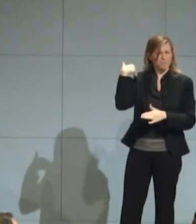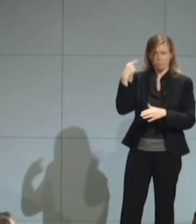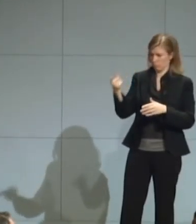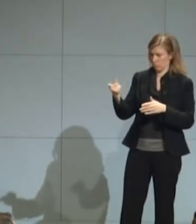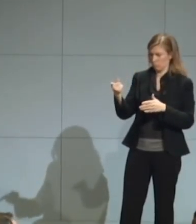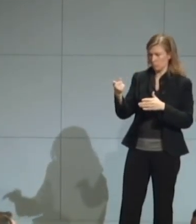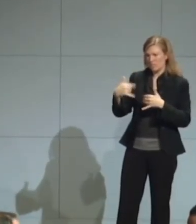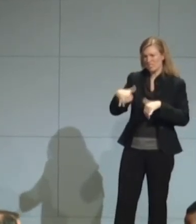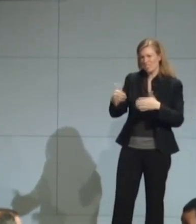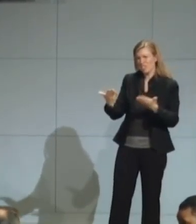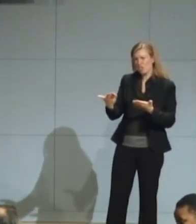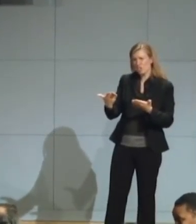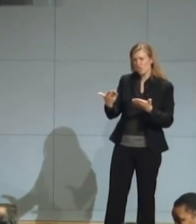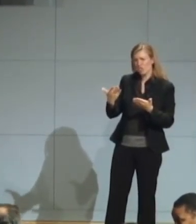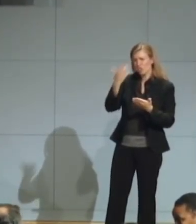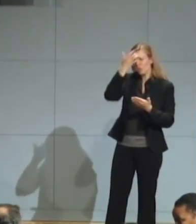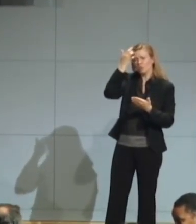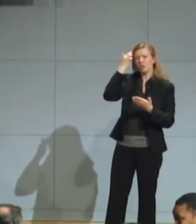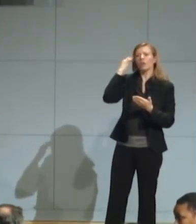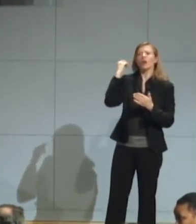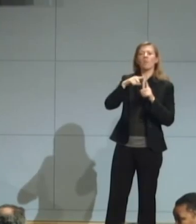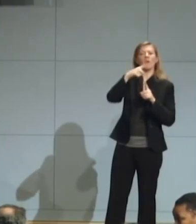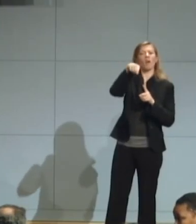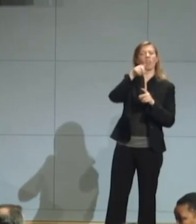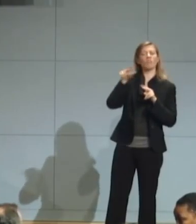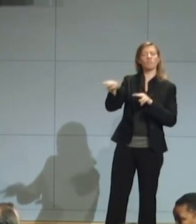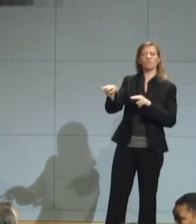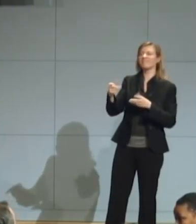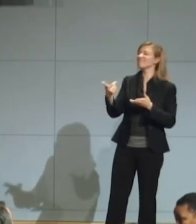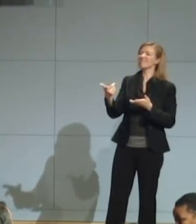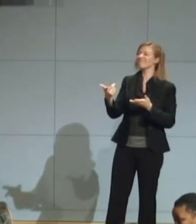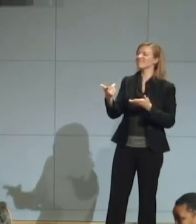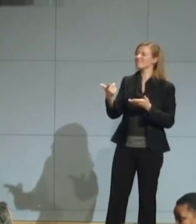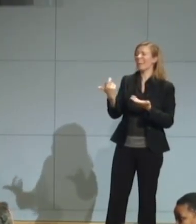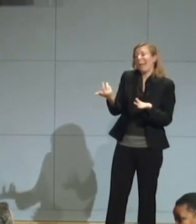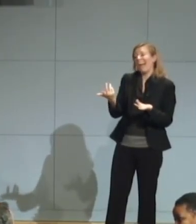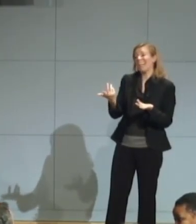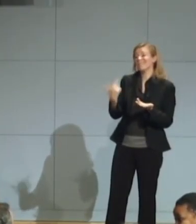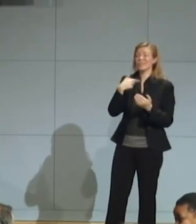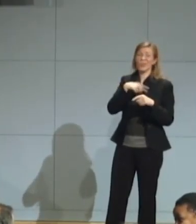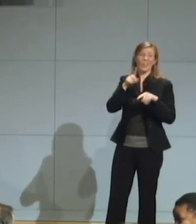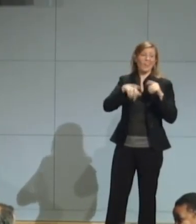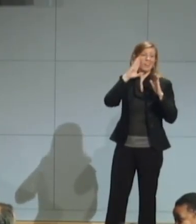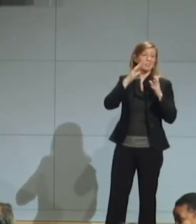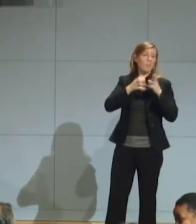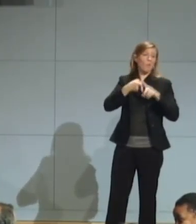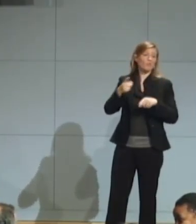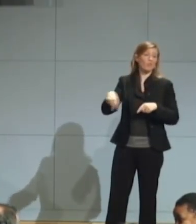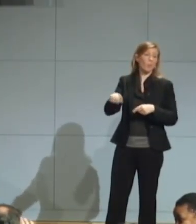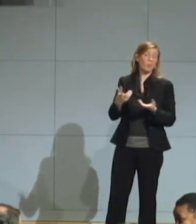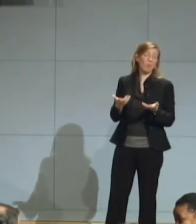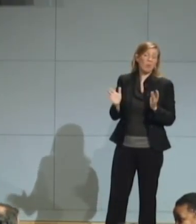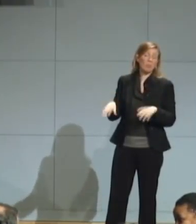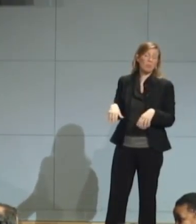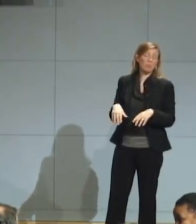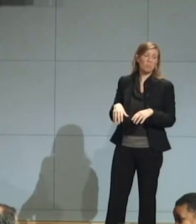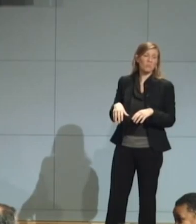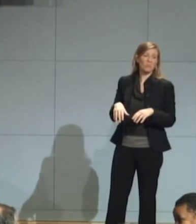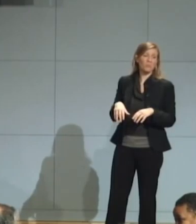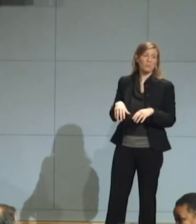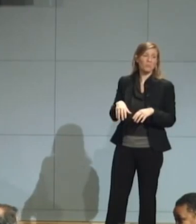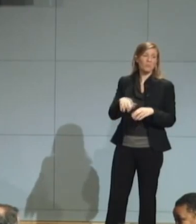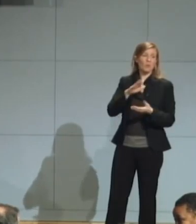were limited to severely underfunded schools, only in their own neighborhoods under Jim Crow segregation,